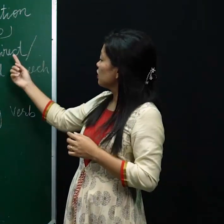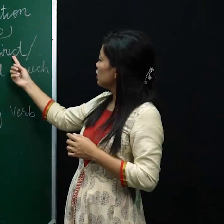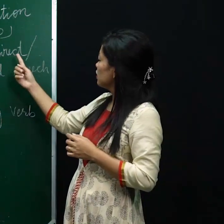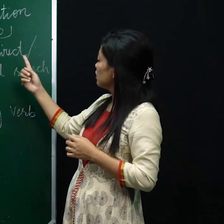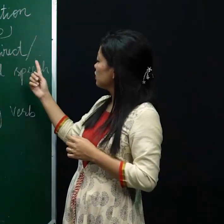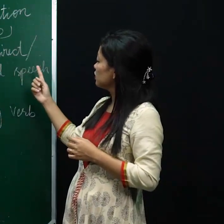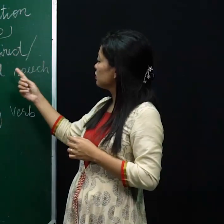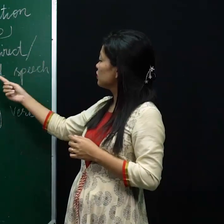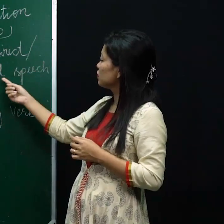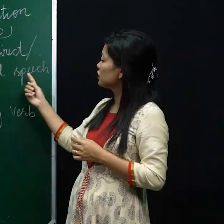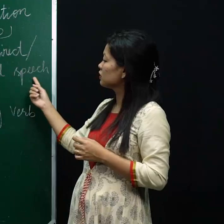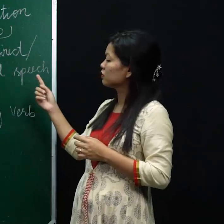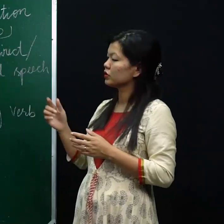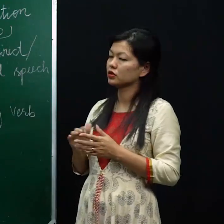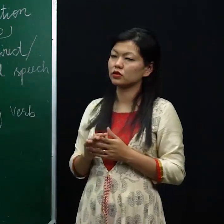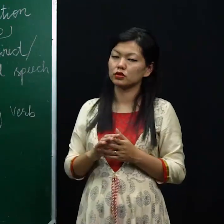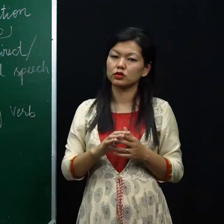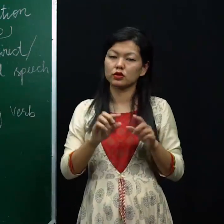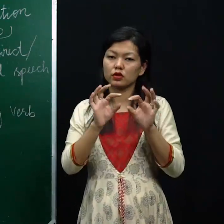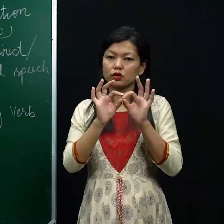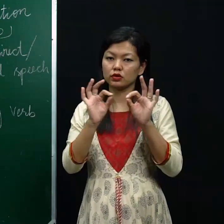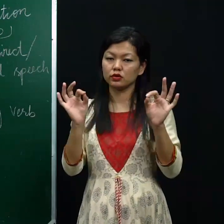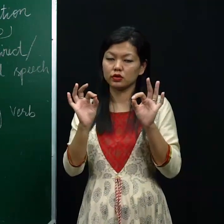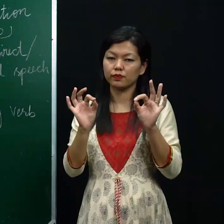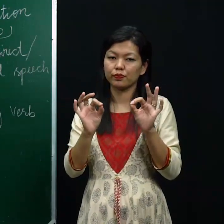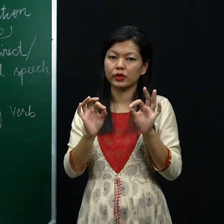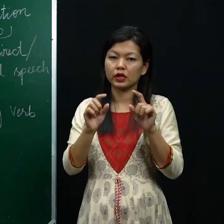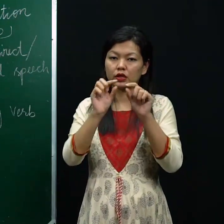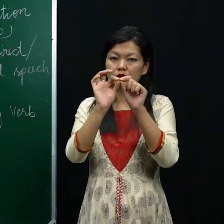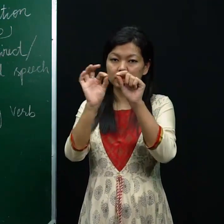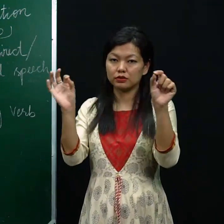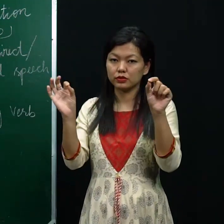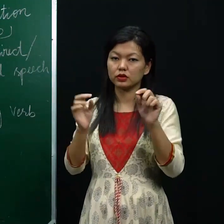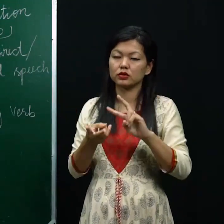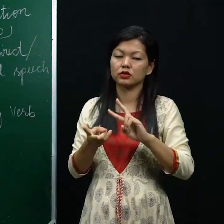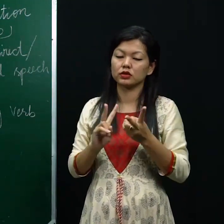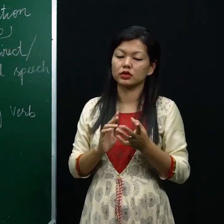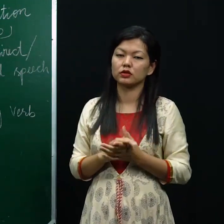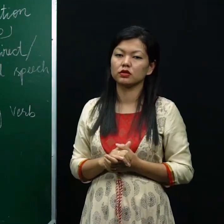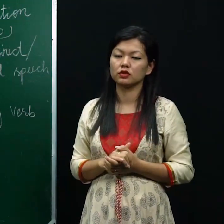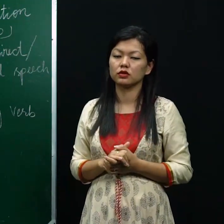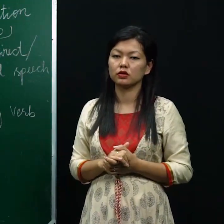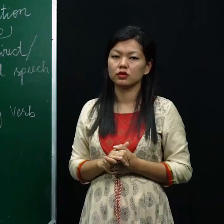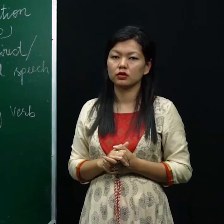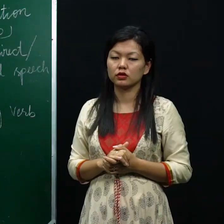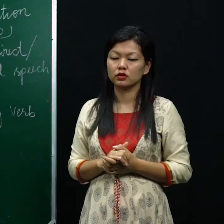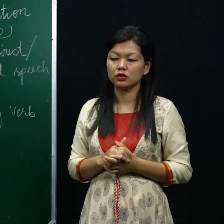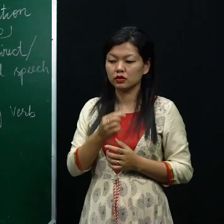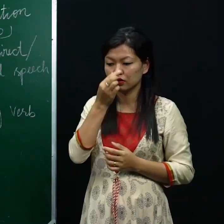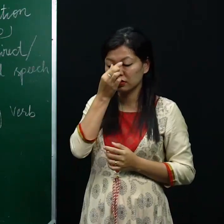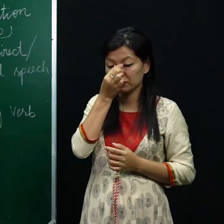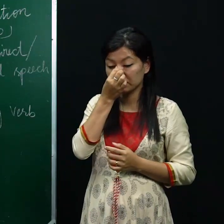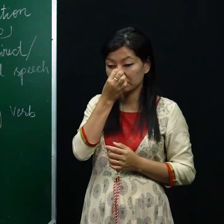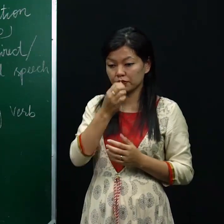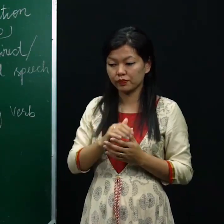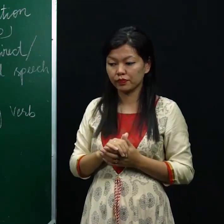bring the tense also. What are you doing? The word are is a present tense, right? It's also a verb. And so are had